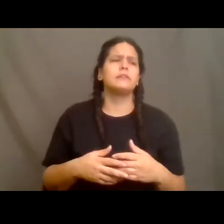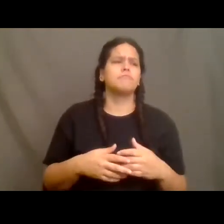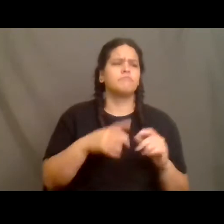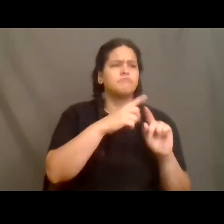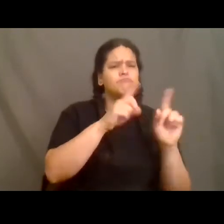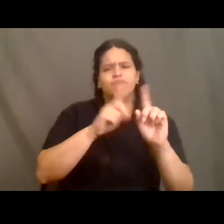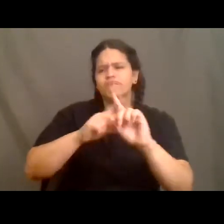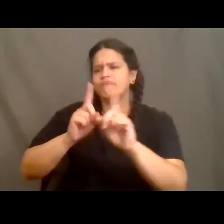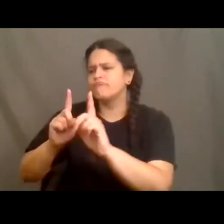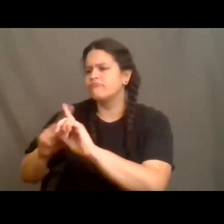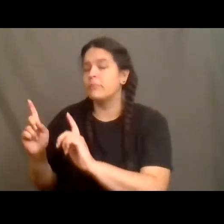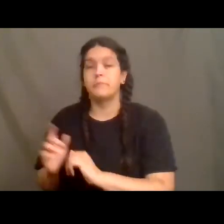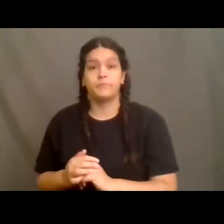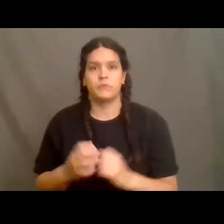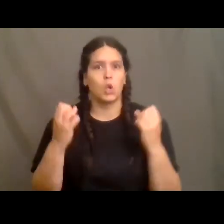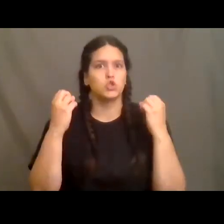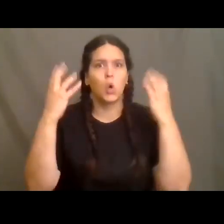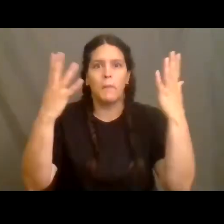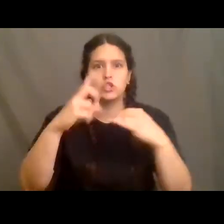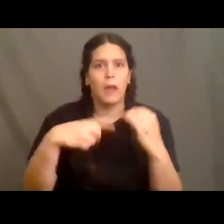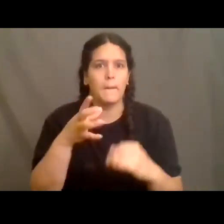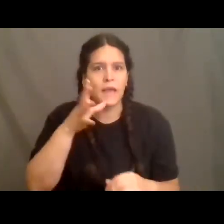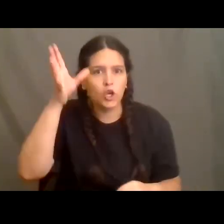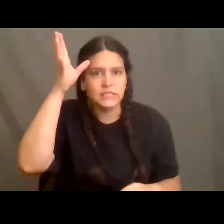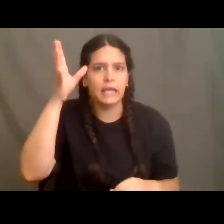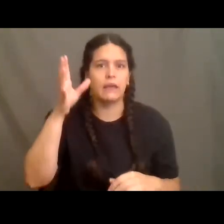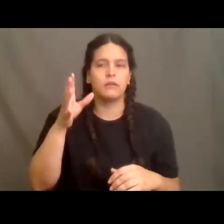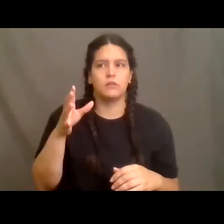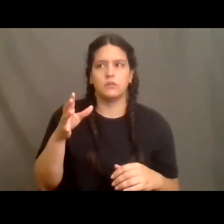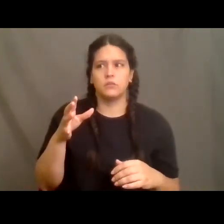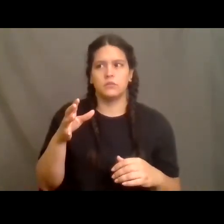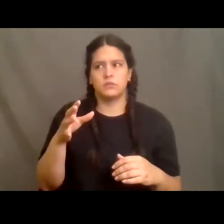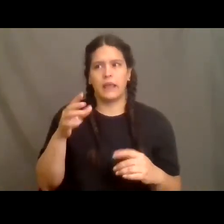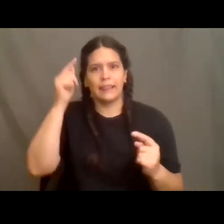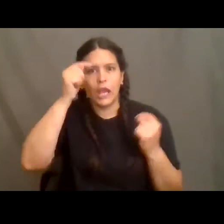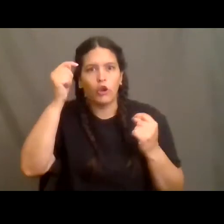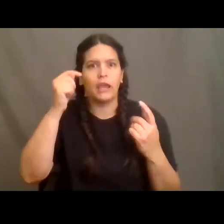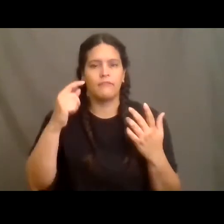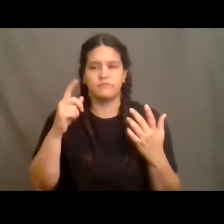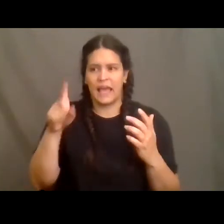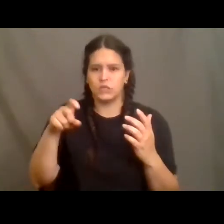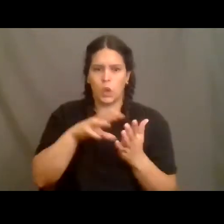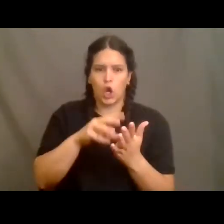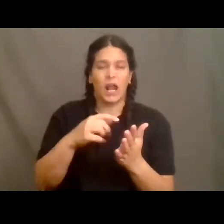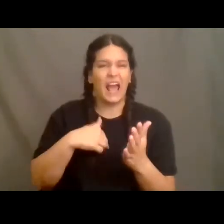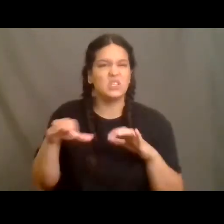there's just so much about parenting that I'm having to learn. And so I do a lot of research online, and I got this book called Happy Parents, Happy